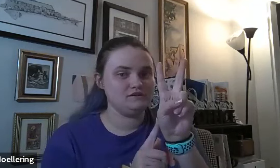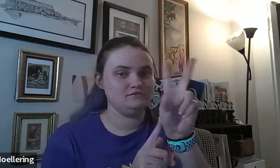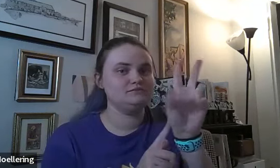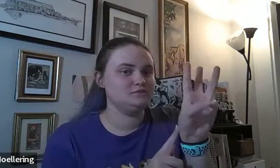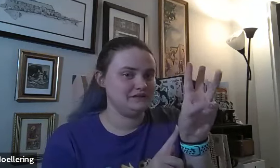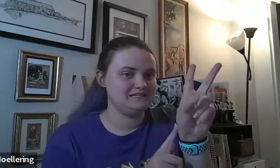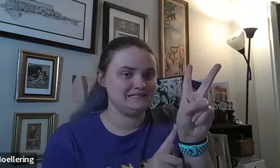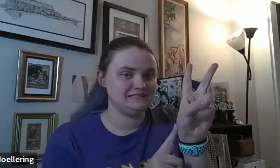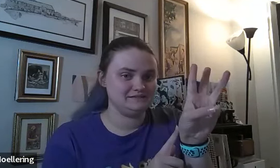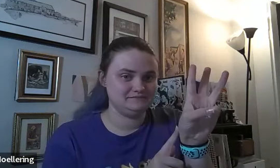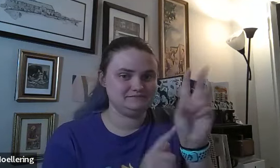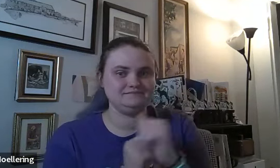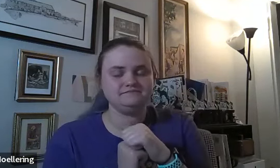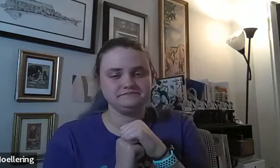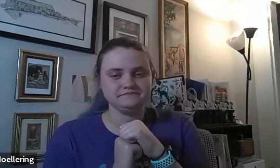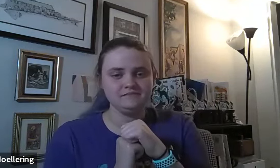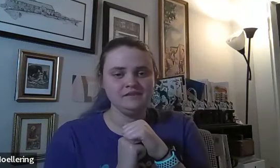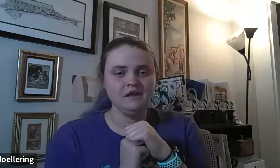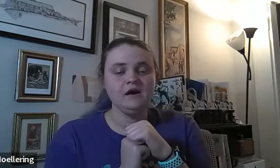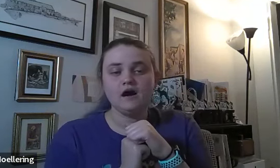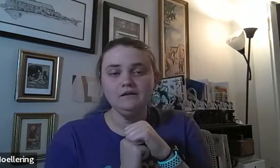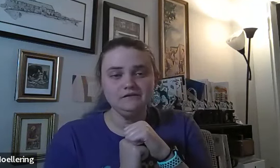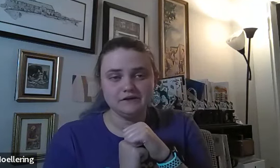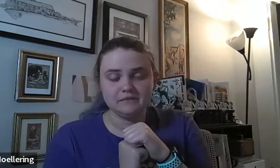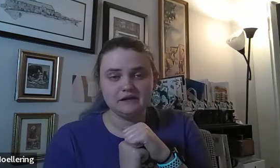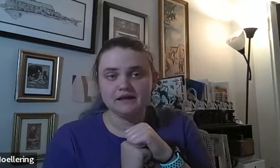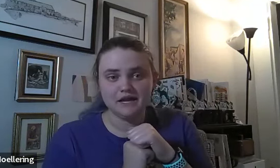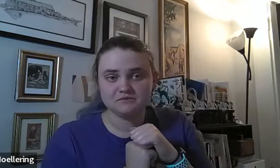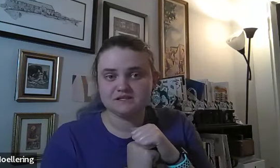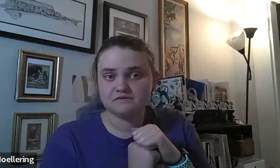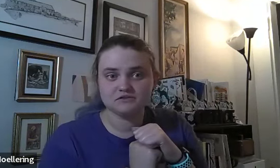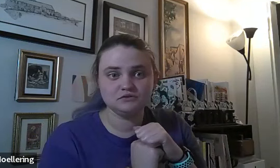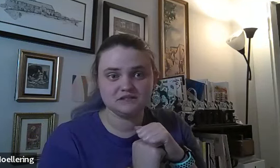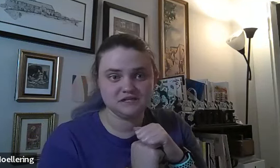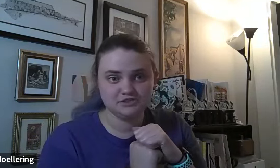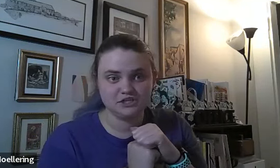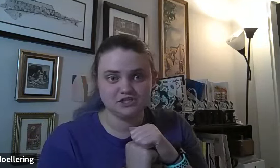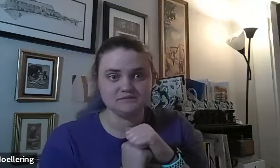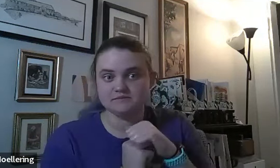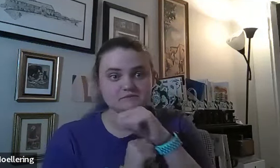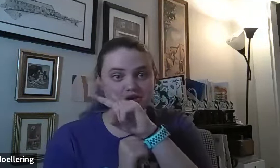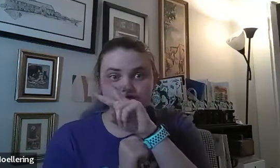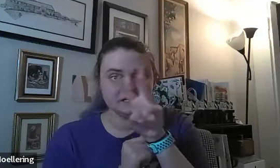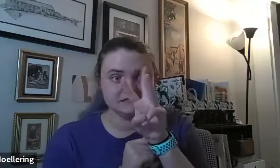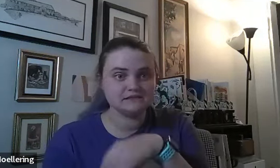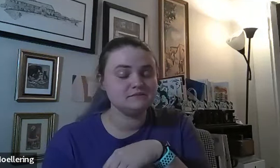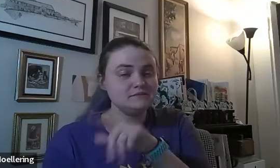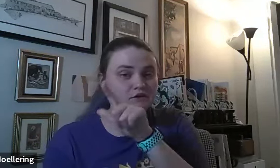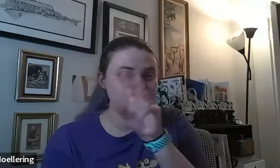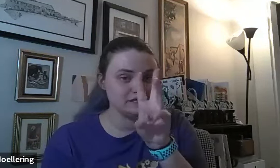2, 26. I'll even admit, I catch myself at school sometimes changing up. Sometimes I go 26, sometimes I go